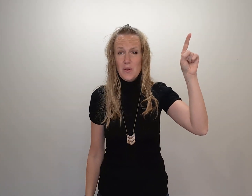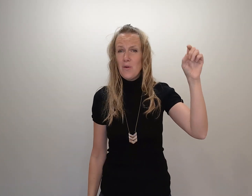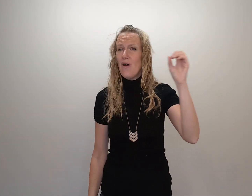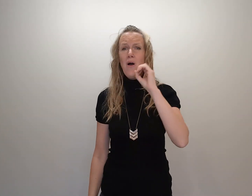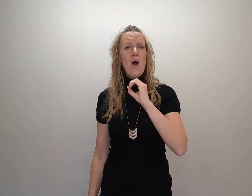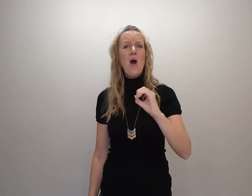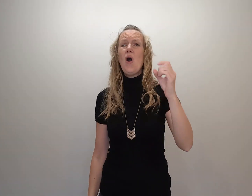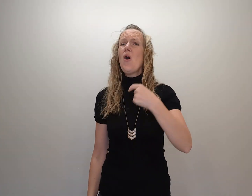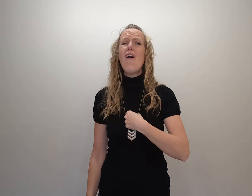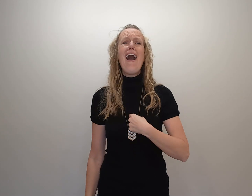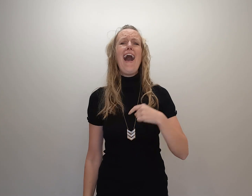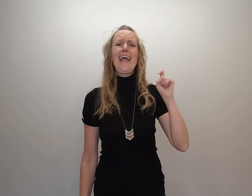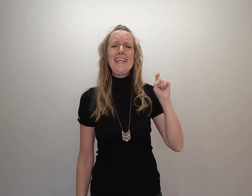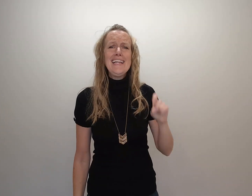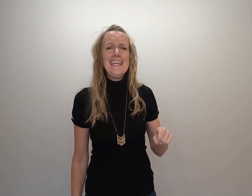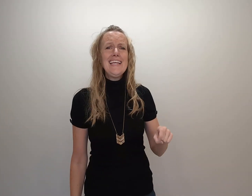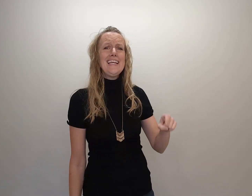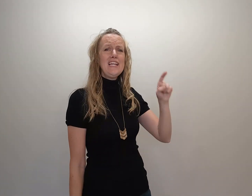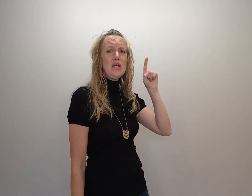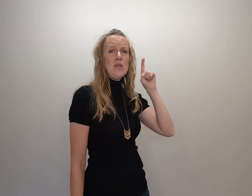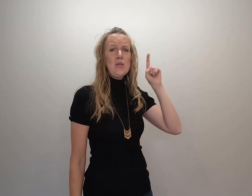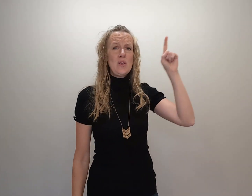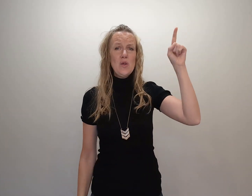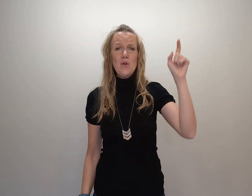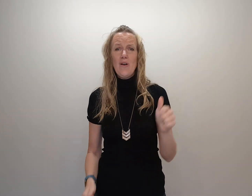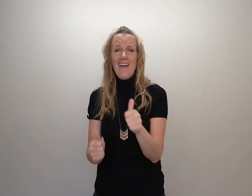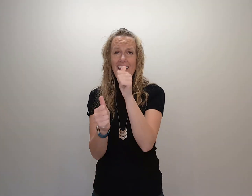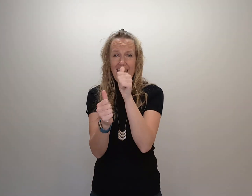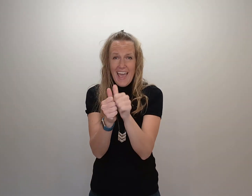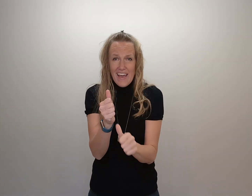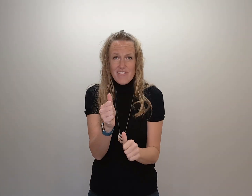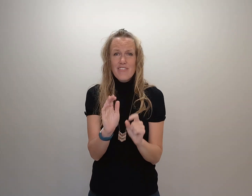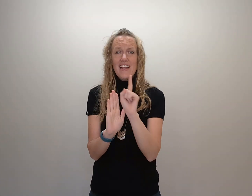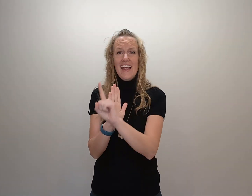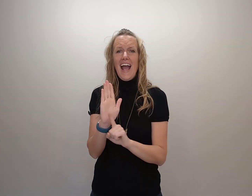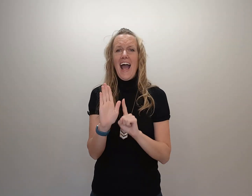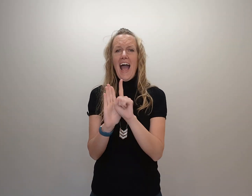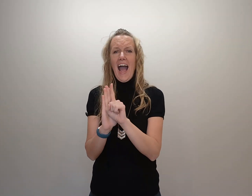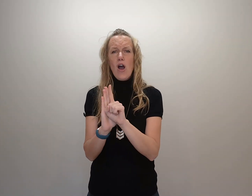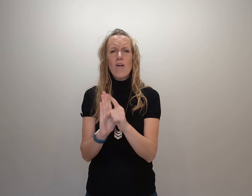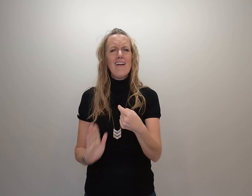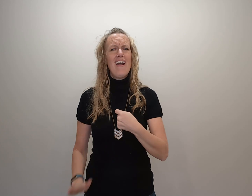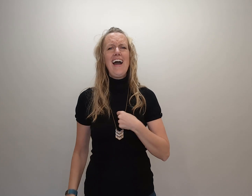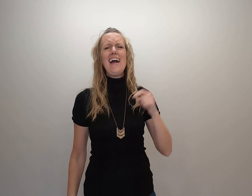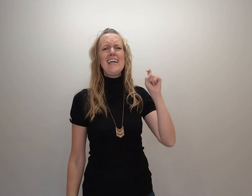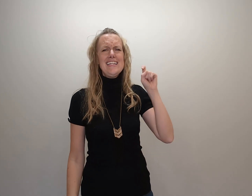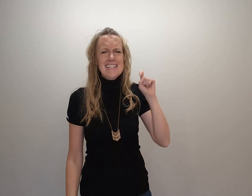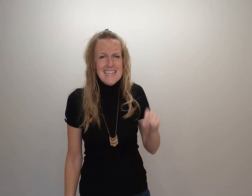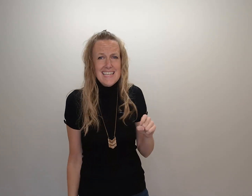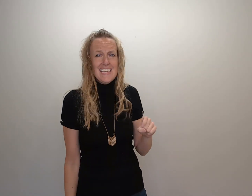you. Oh, I need you. Every hour I